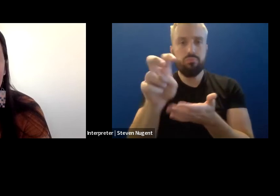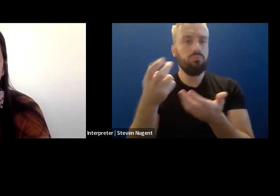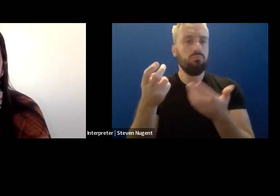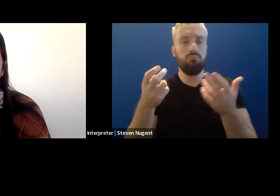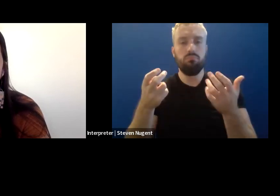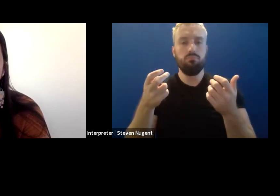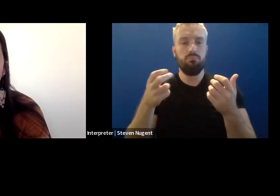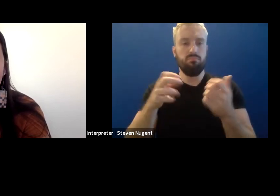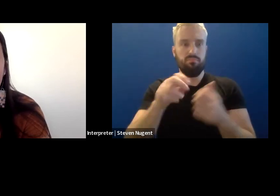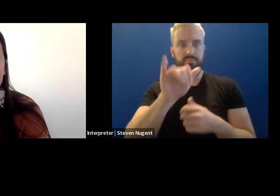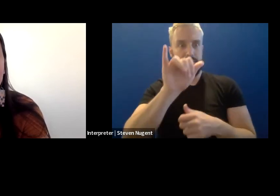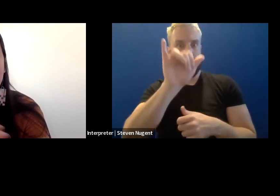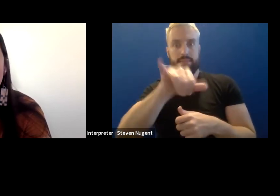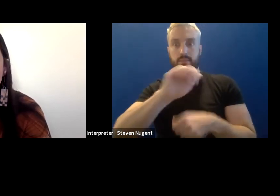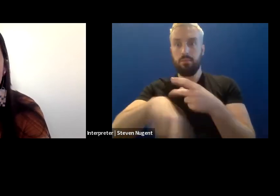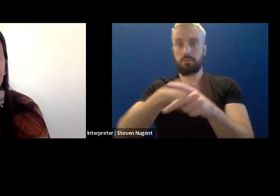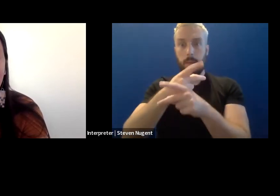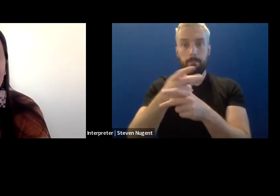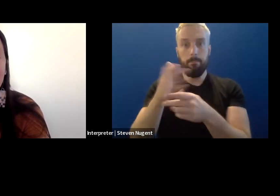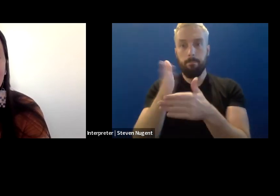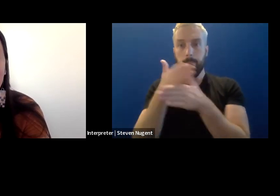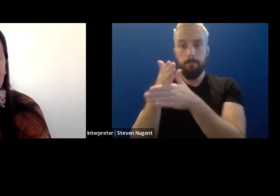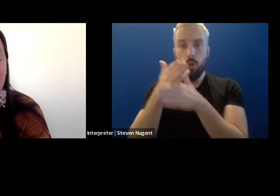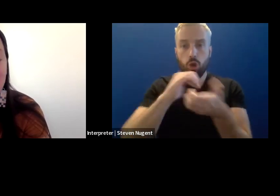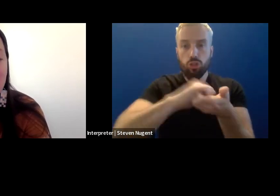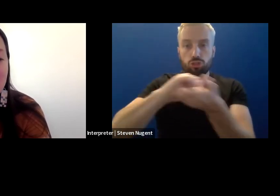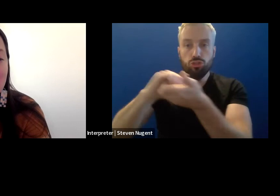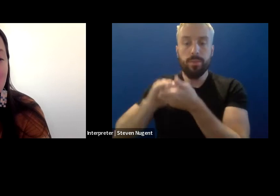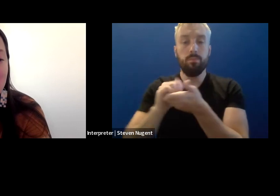these types of partnerships through many different